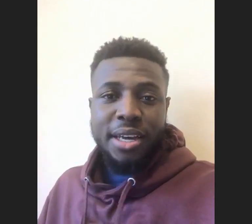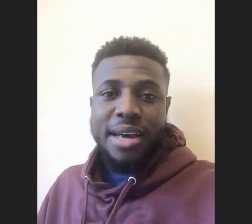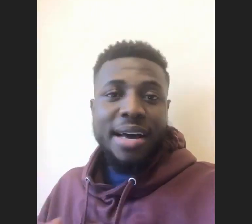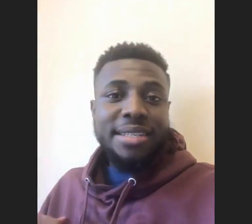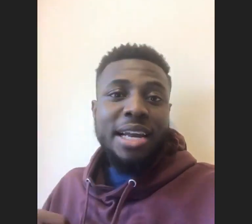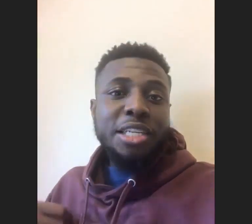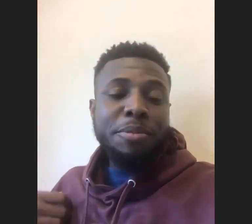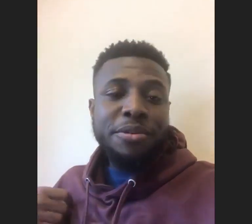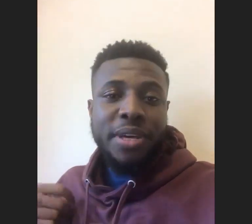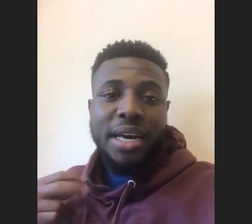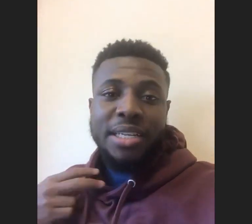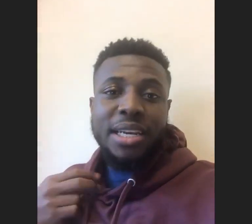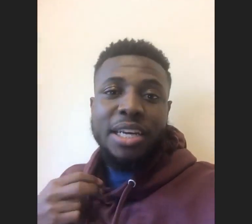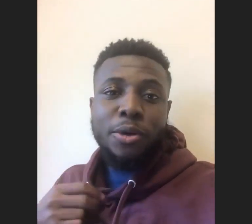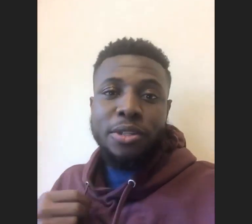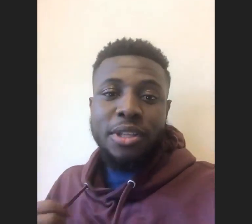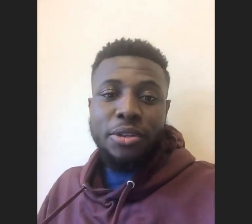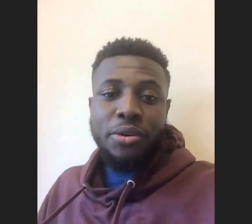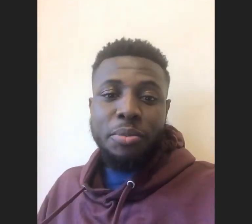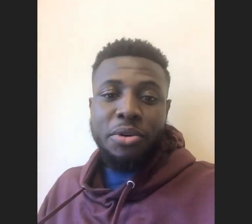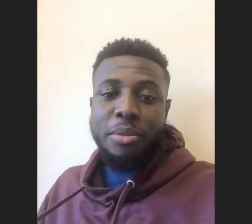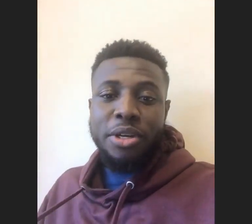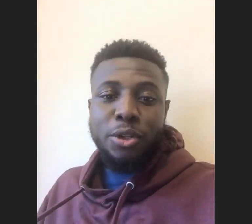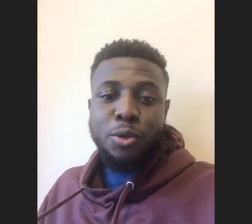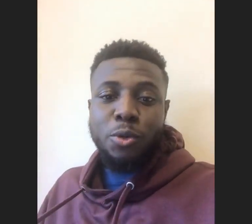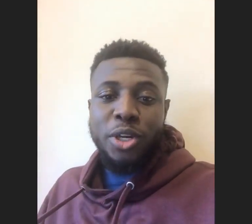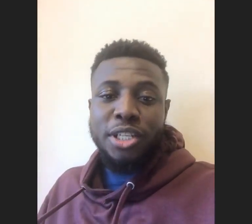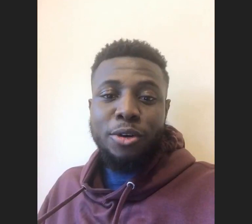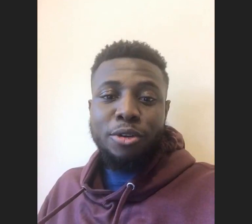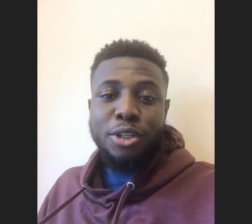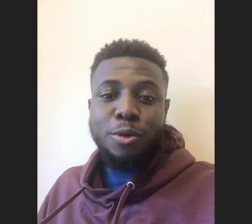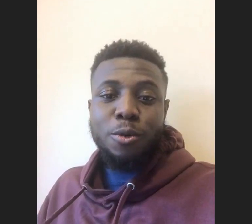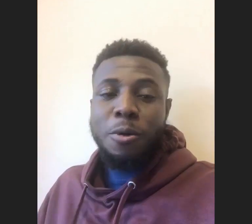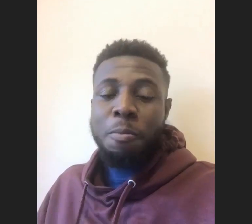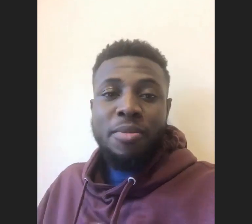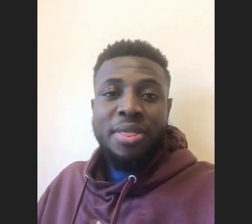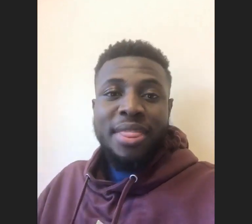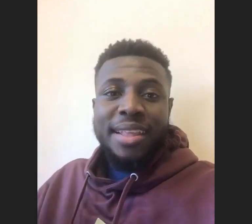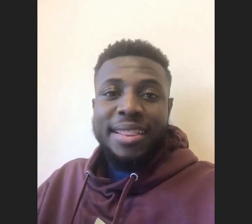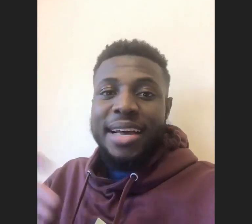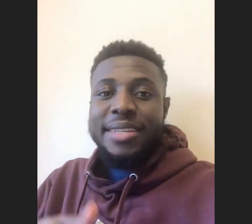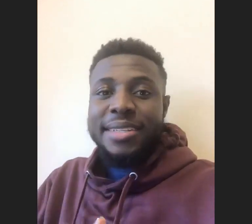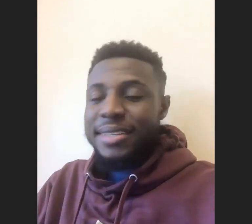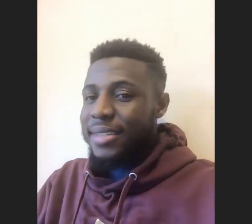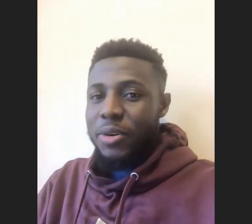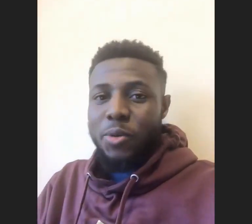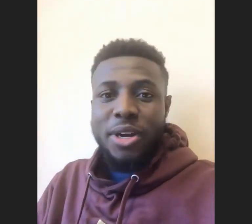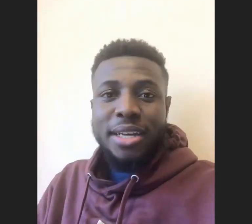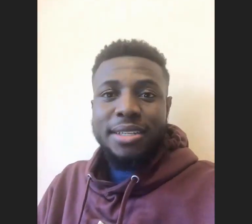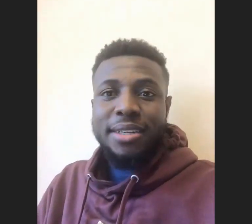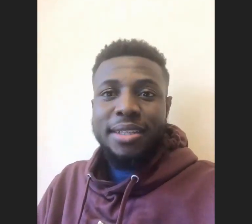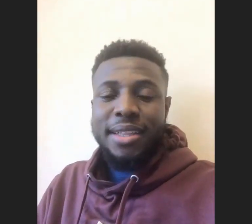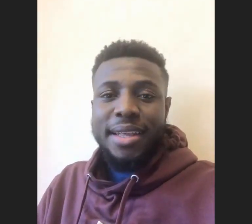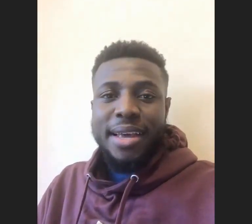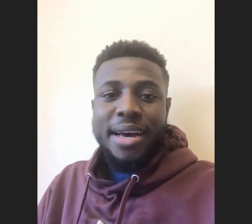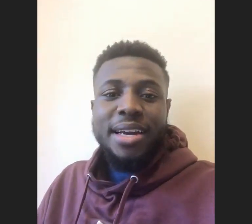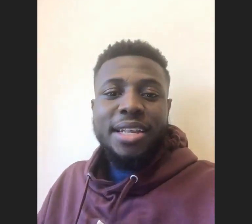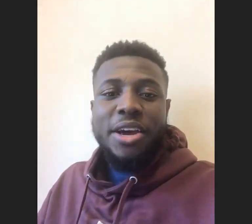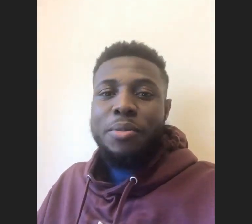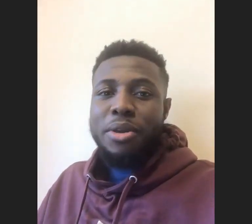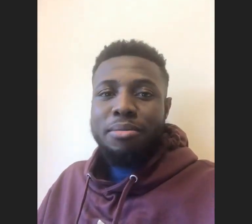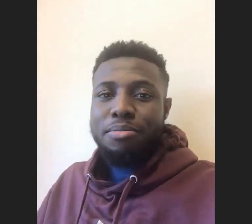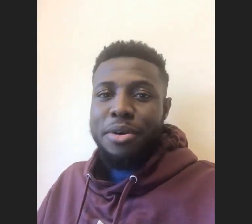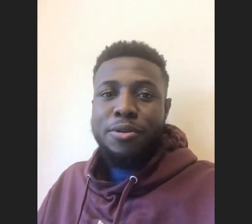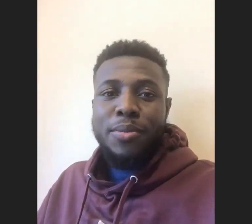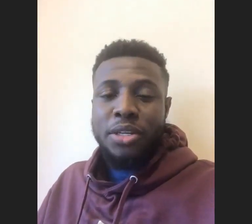lessons. As class prefect, as class coordinator in primary school, in secondary school, that's what I did. And